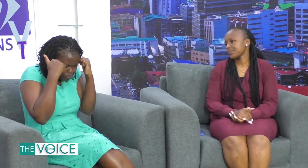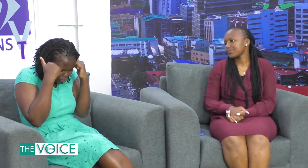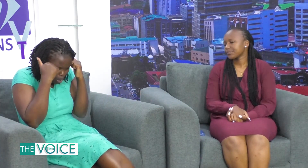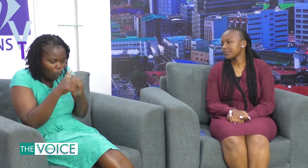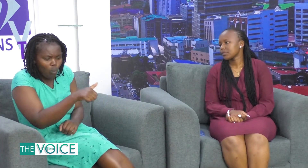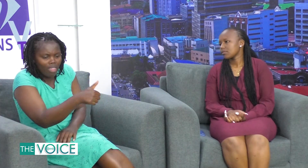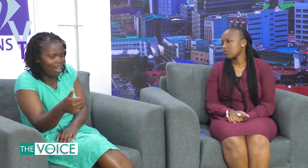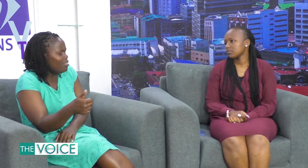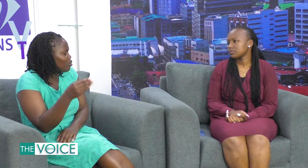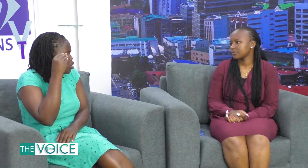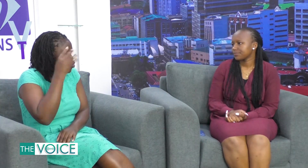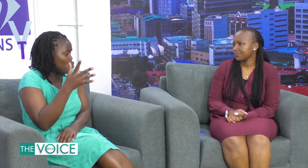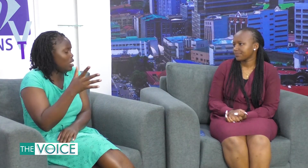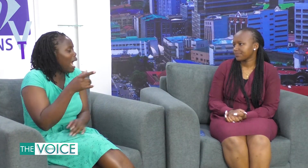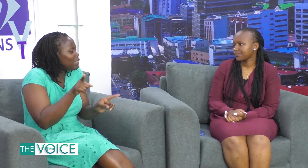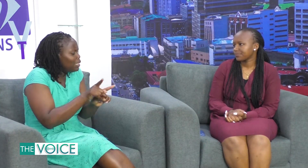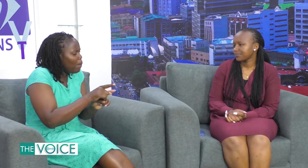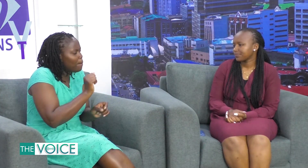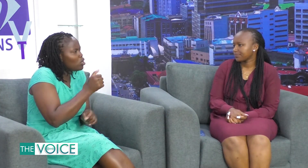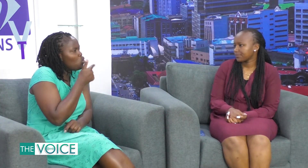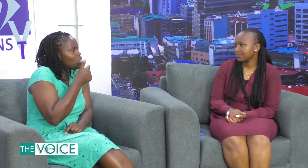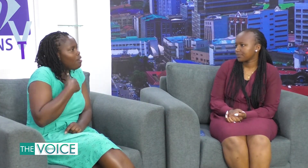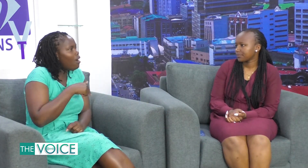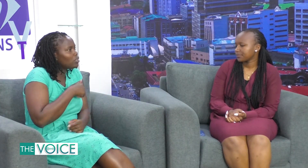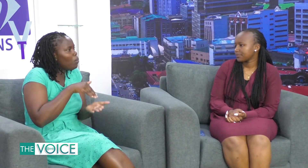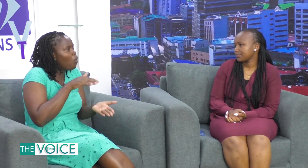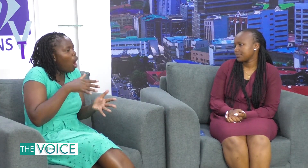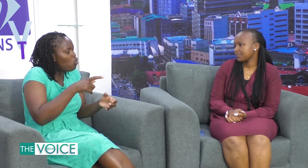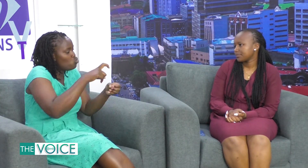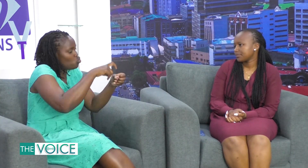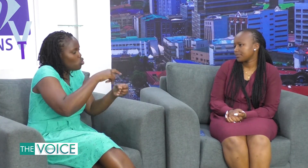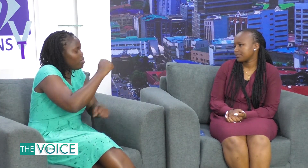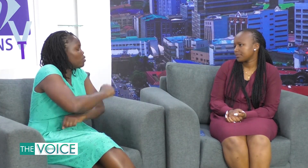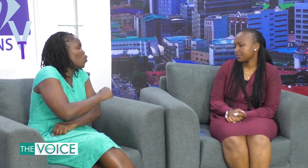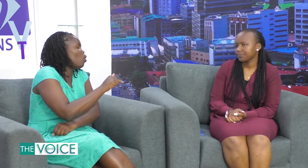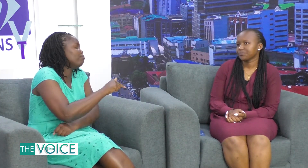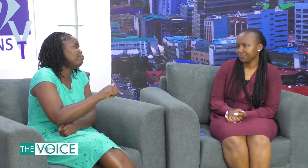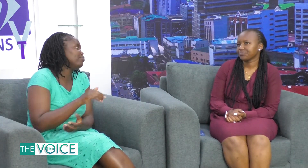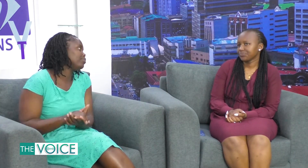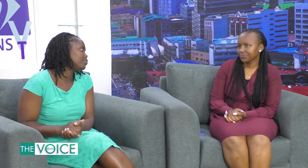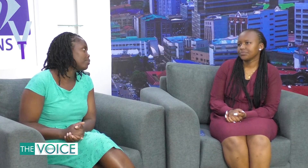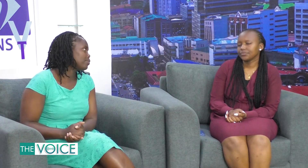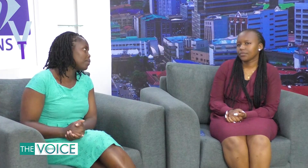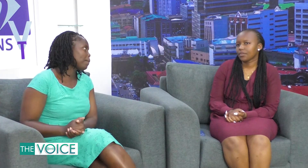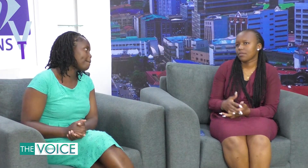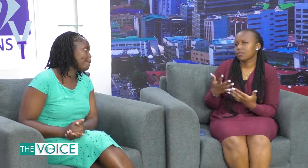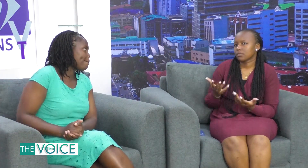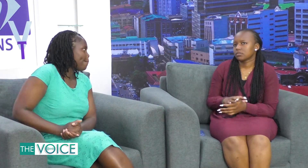also learn and be a student with other students who are hearing and able differently? Because tell us how